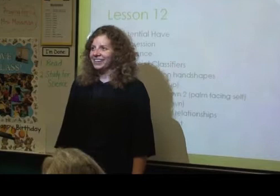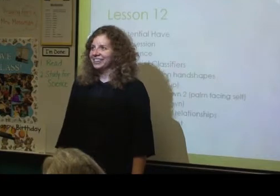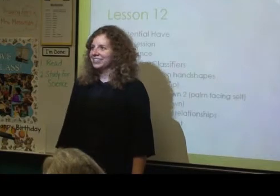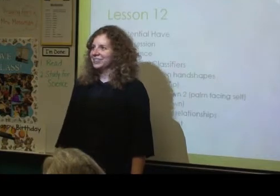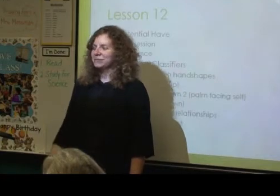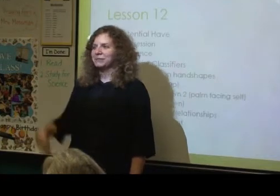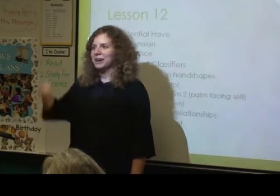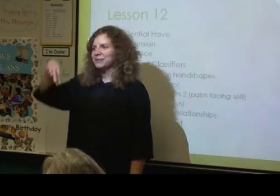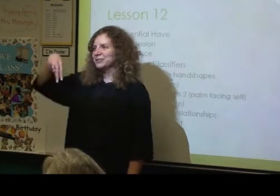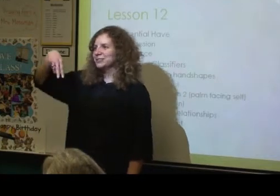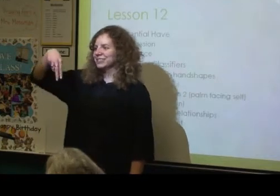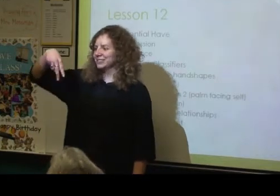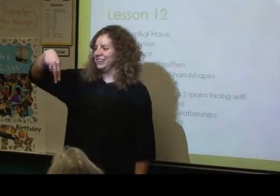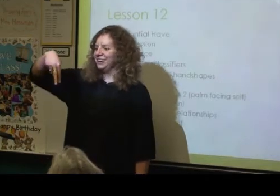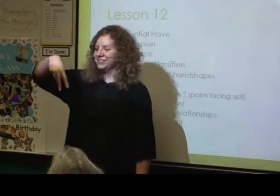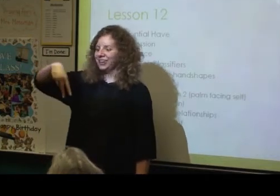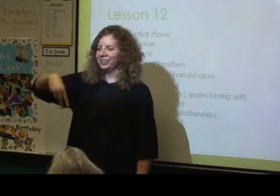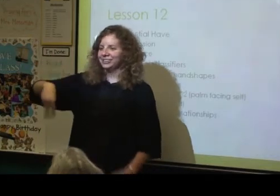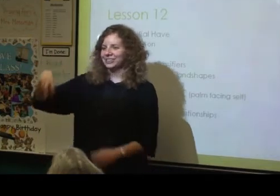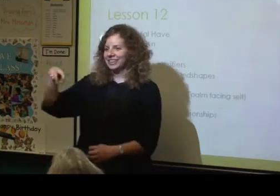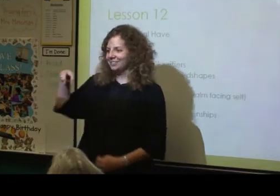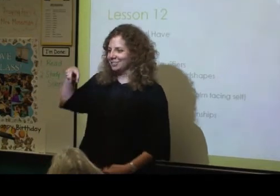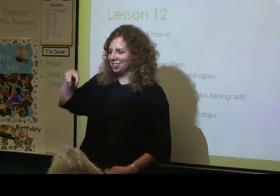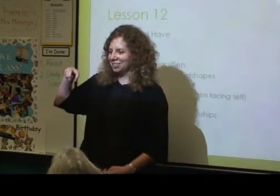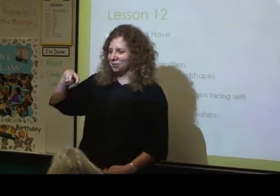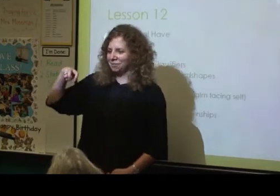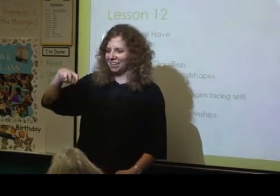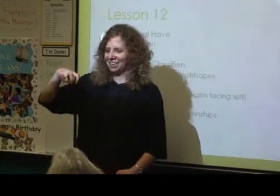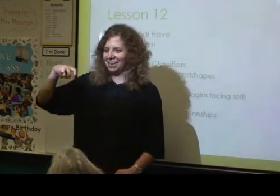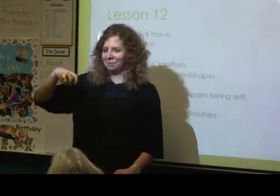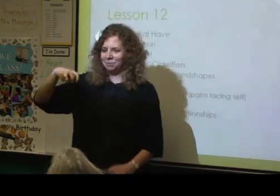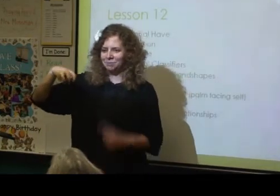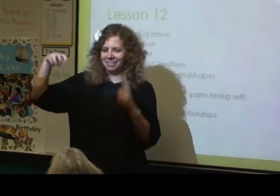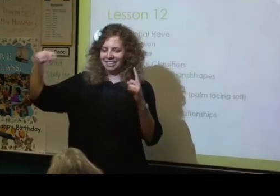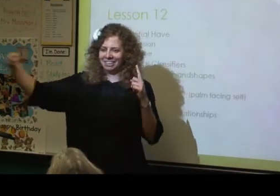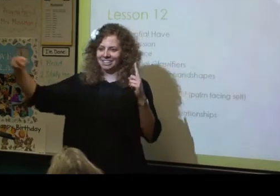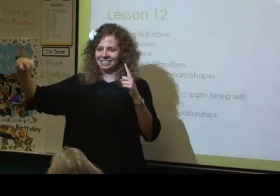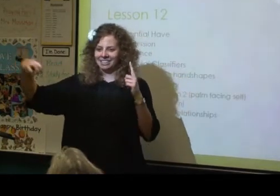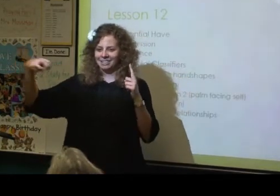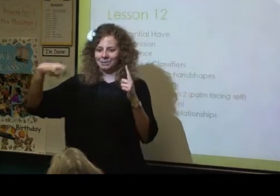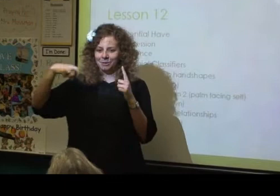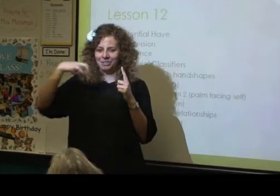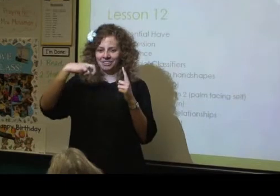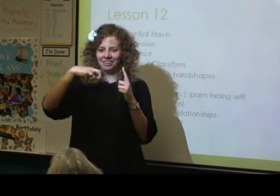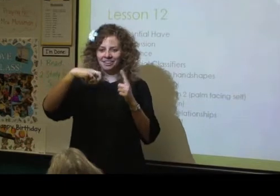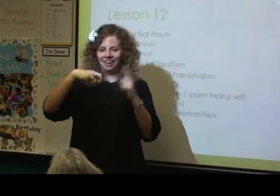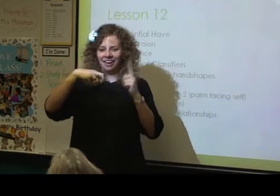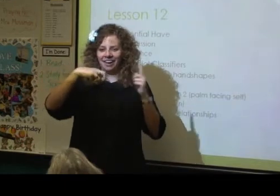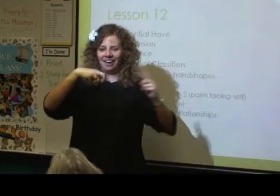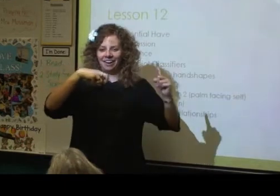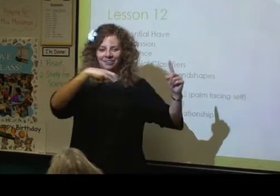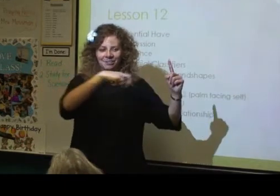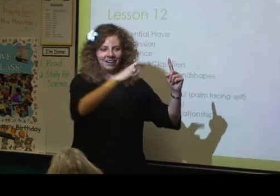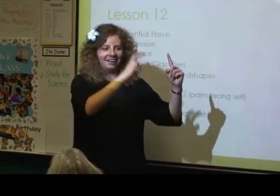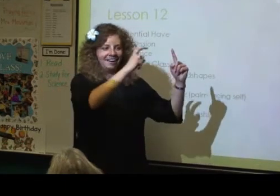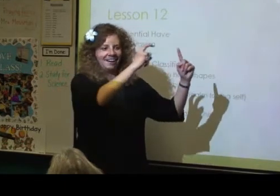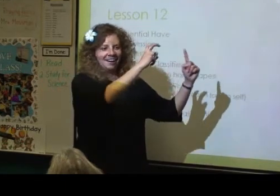Well, then maybe I would use this one after all. I just have to change from like it came up to me like this as a person. Run away,